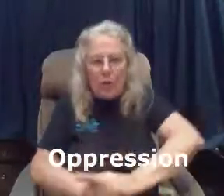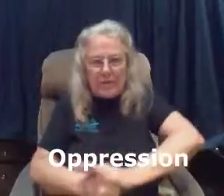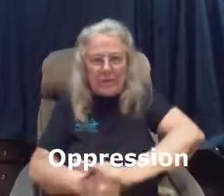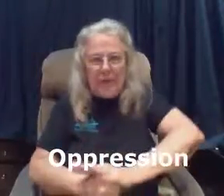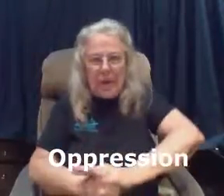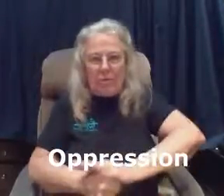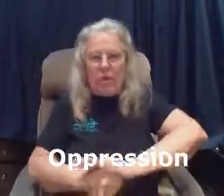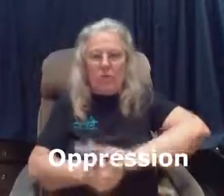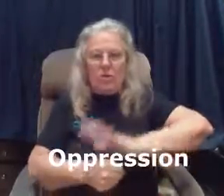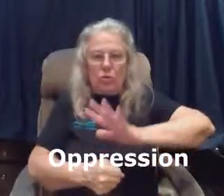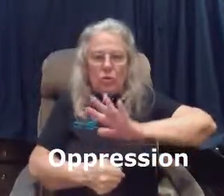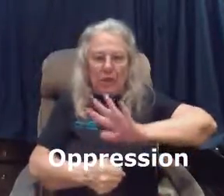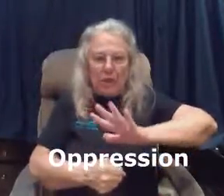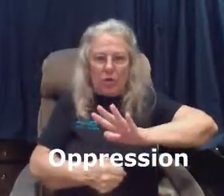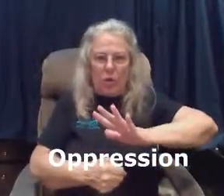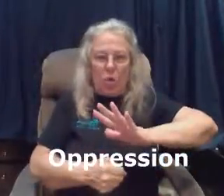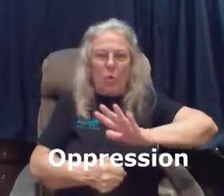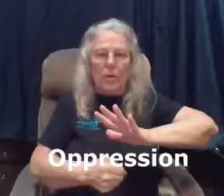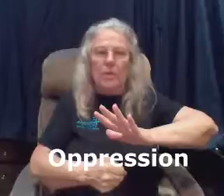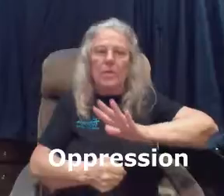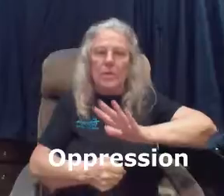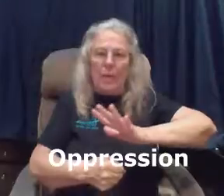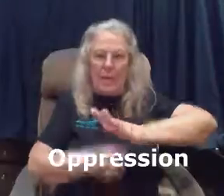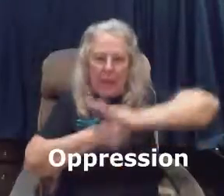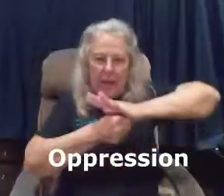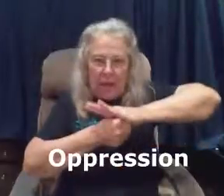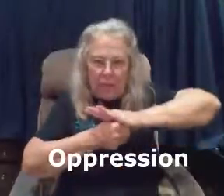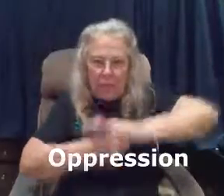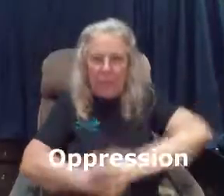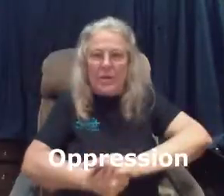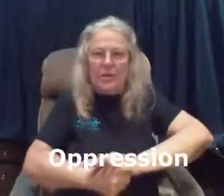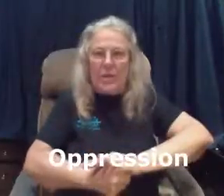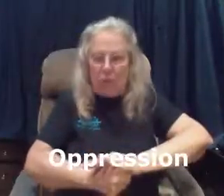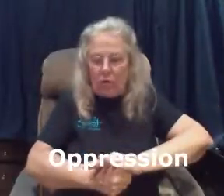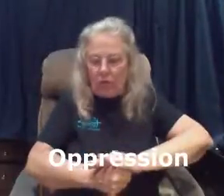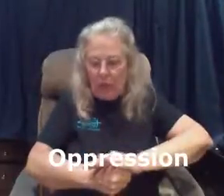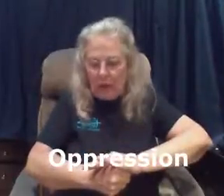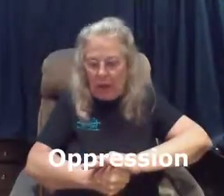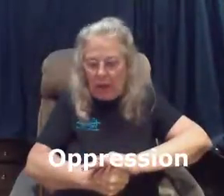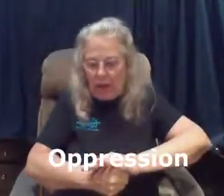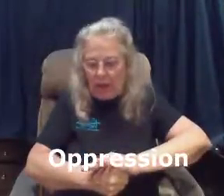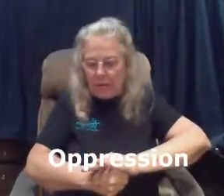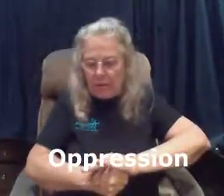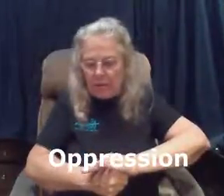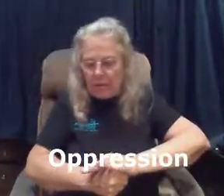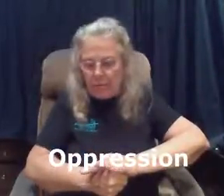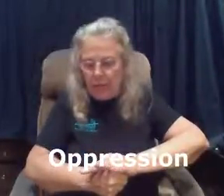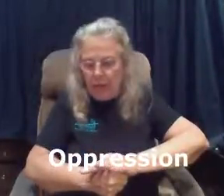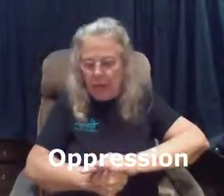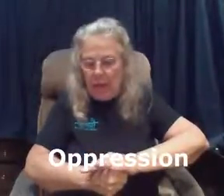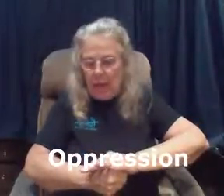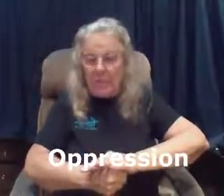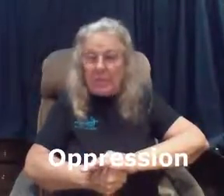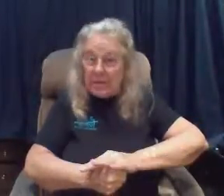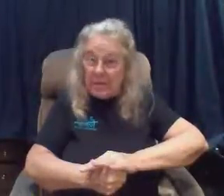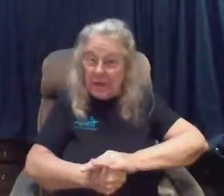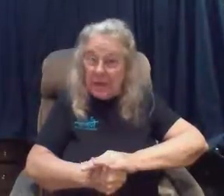press down. So you take your open dominant hand and press down on your non-dominant hand. To